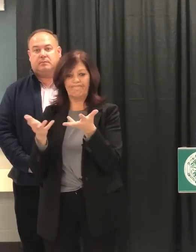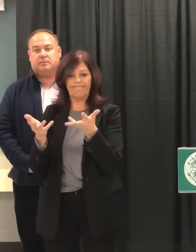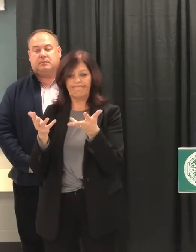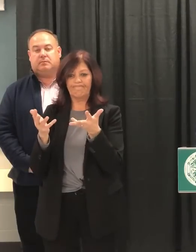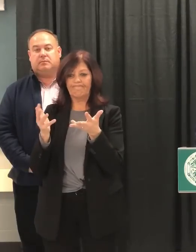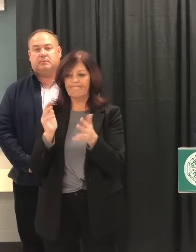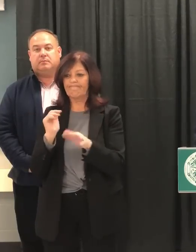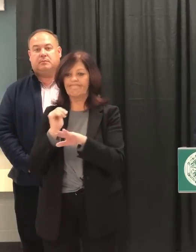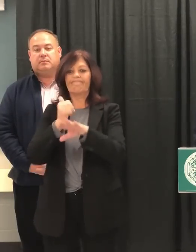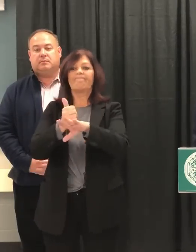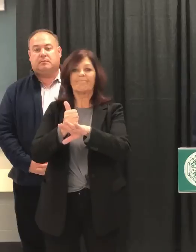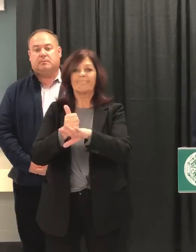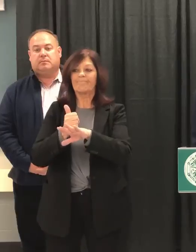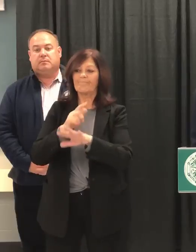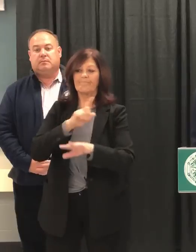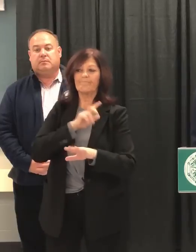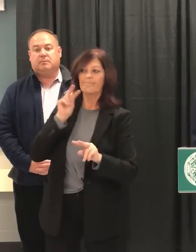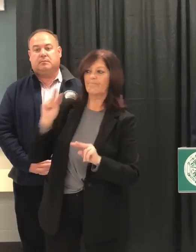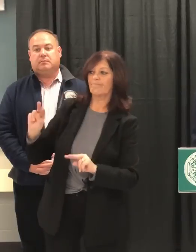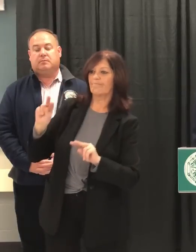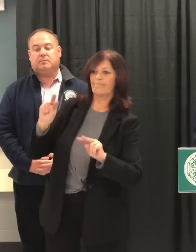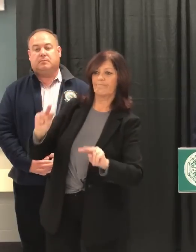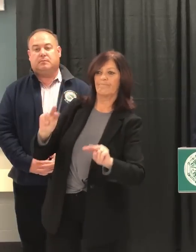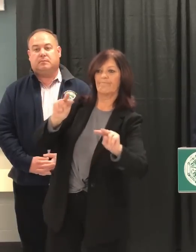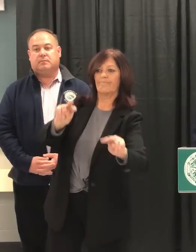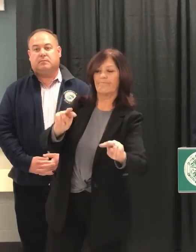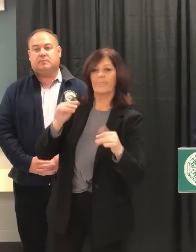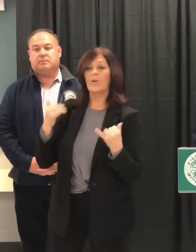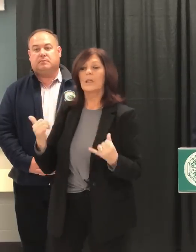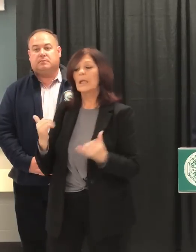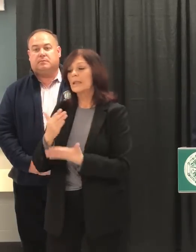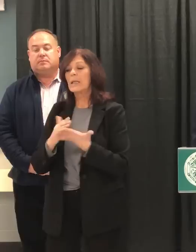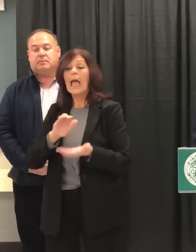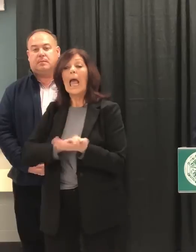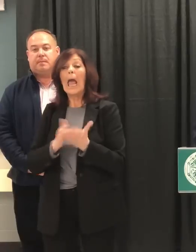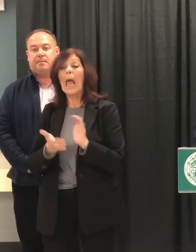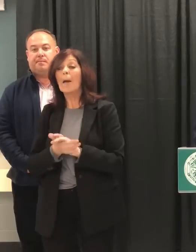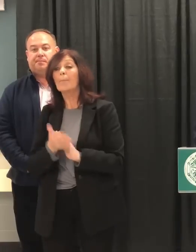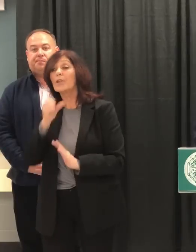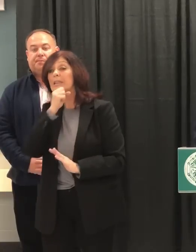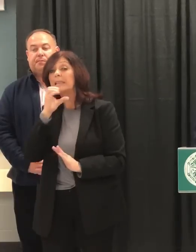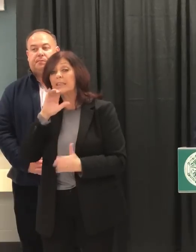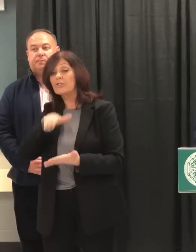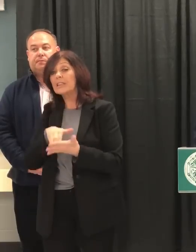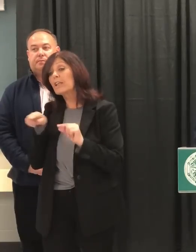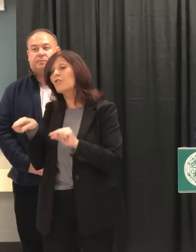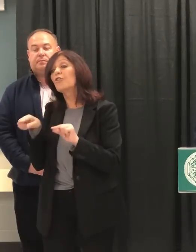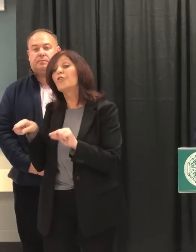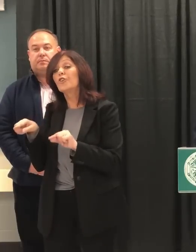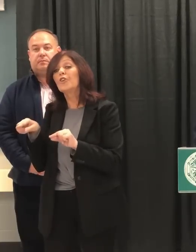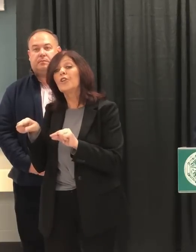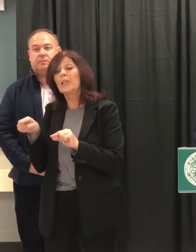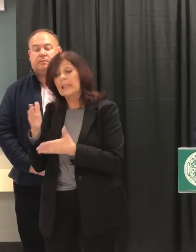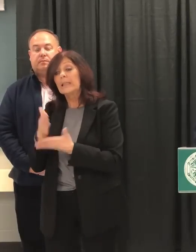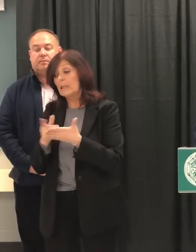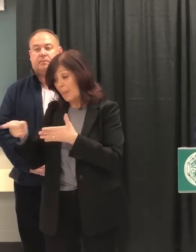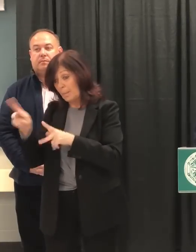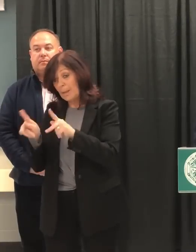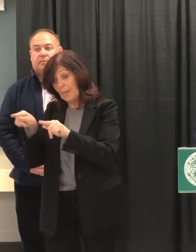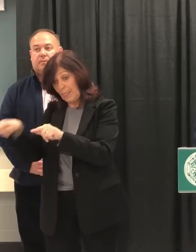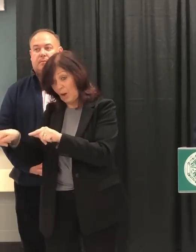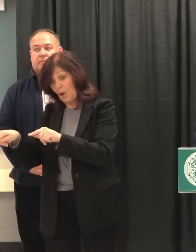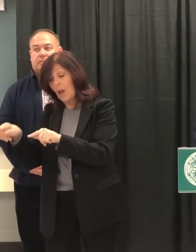various locations. Some of the individuals who are now at the Hamburg Senior Center were people who